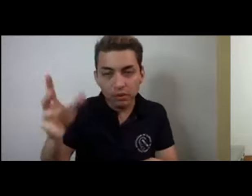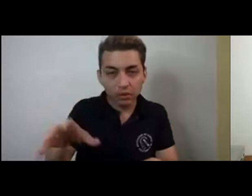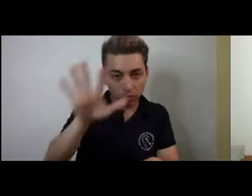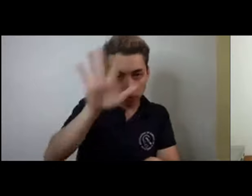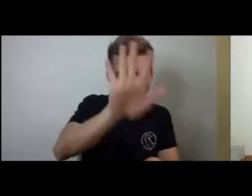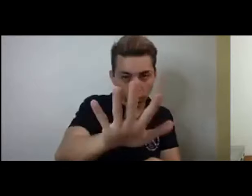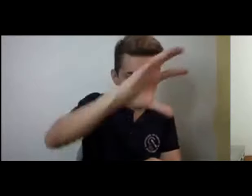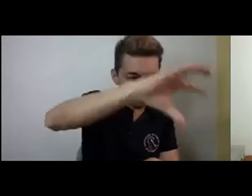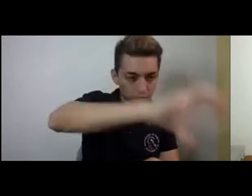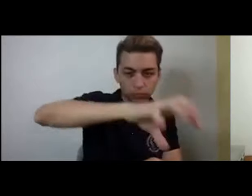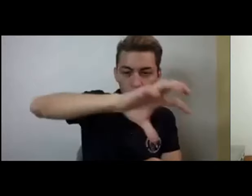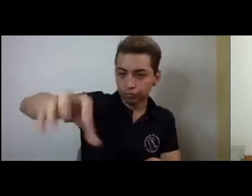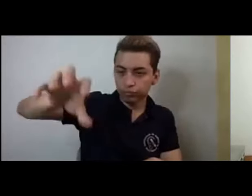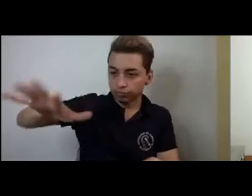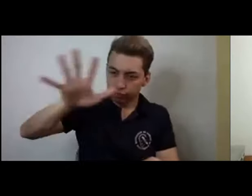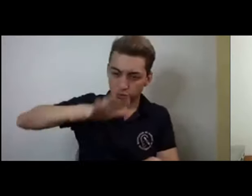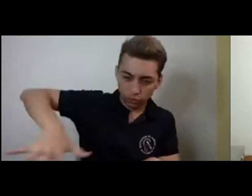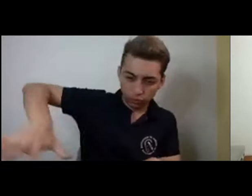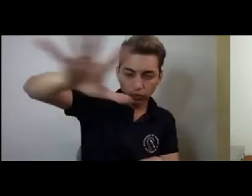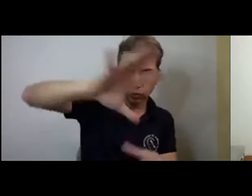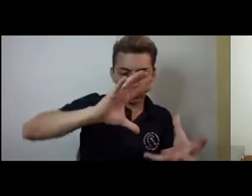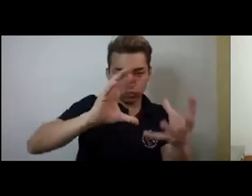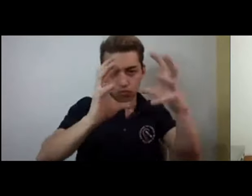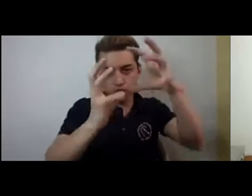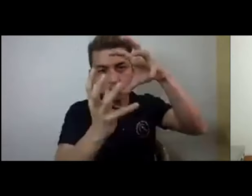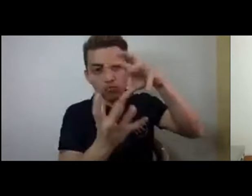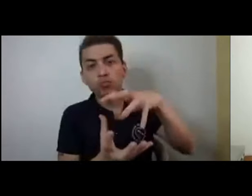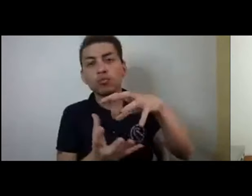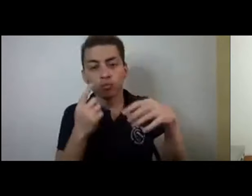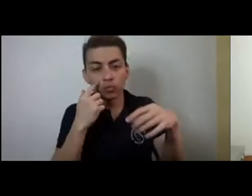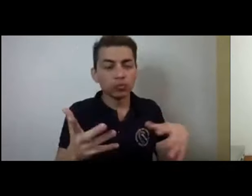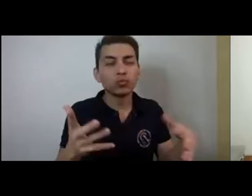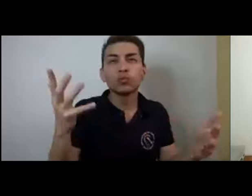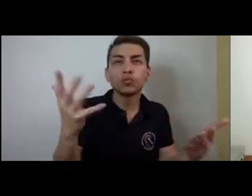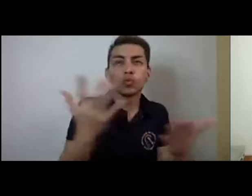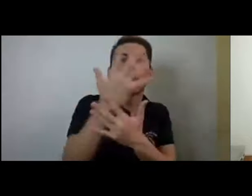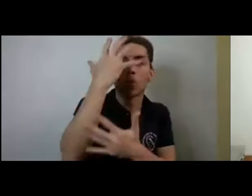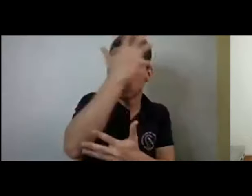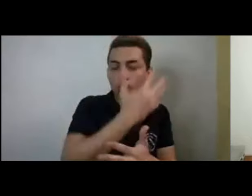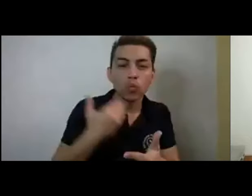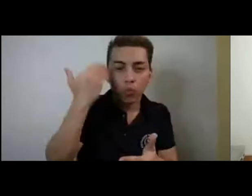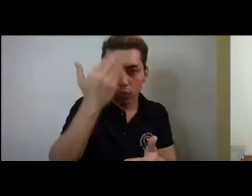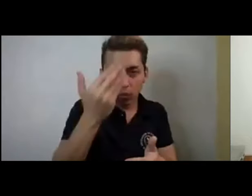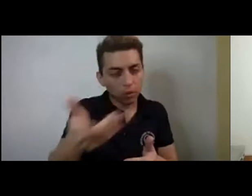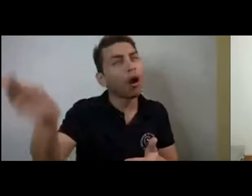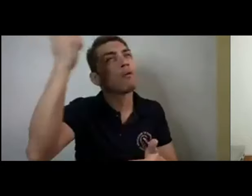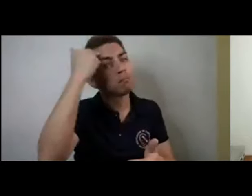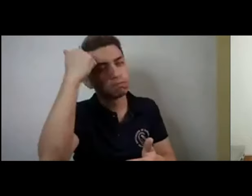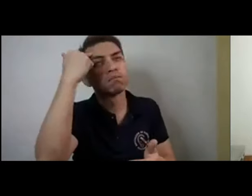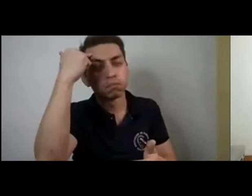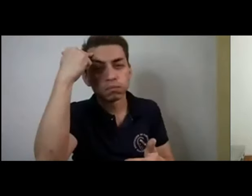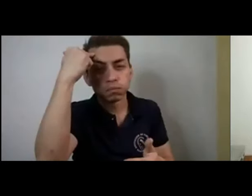territories around the world, is also facing new and emerging challenges that require a rethinking, as Claudia